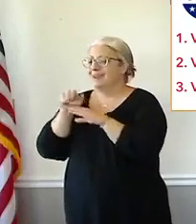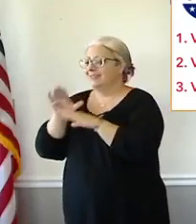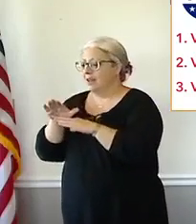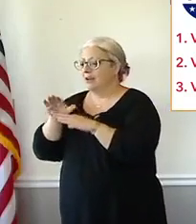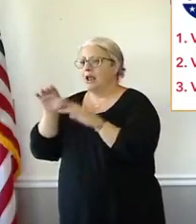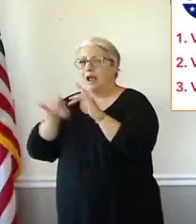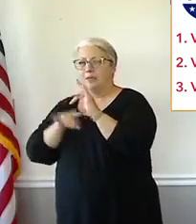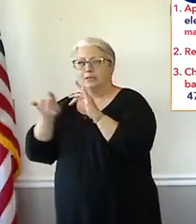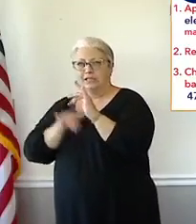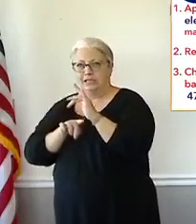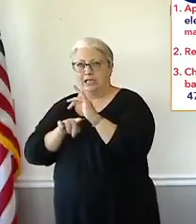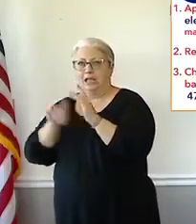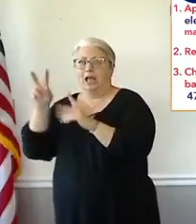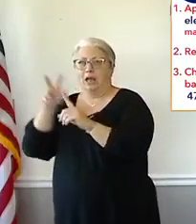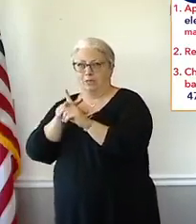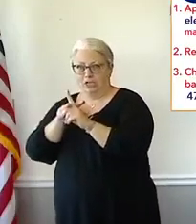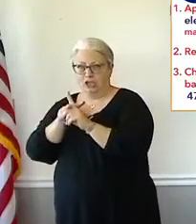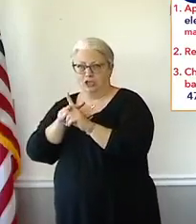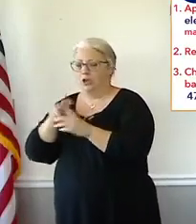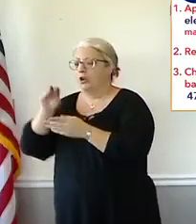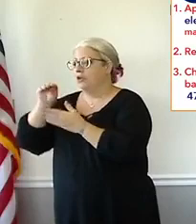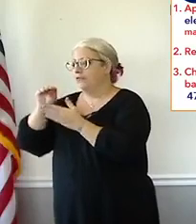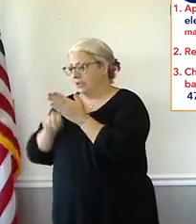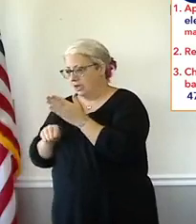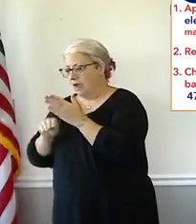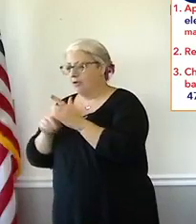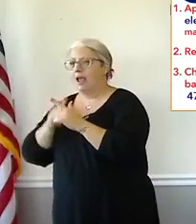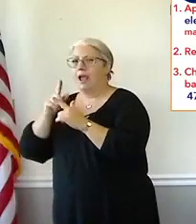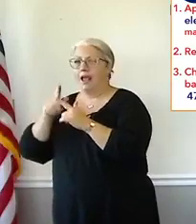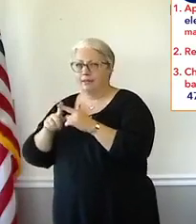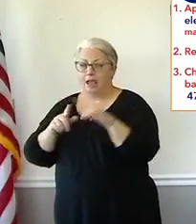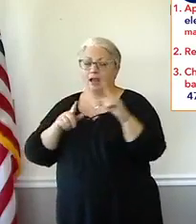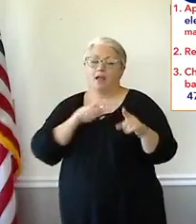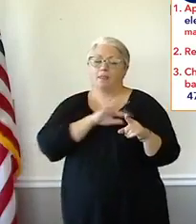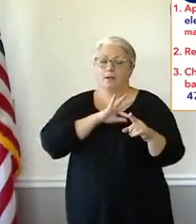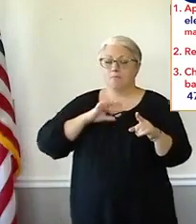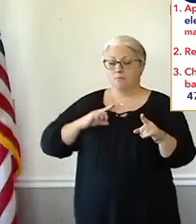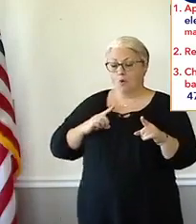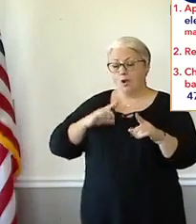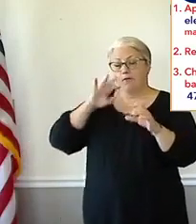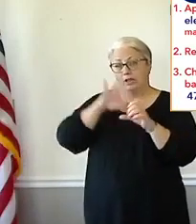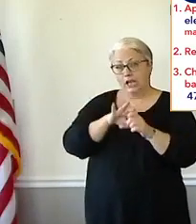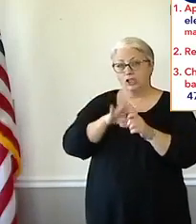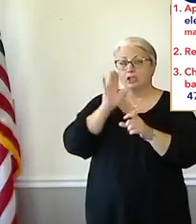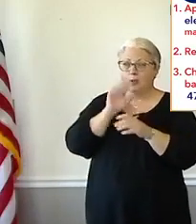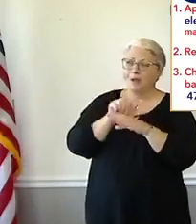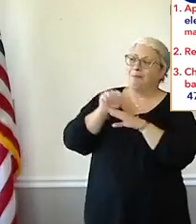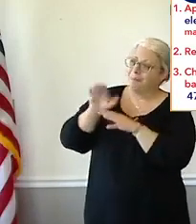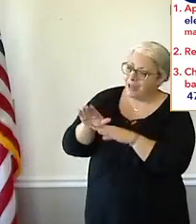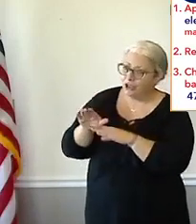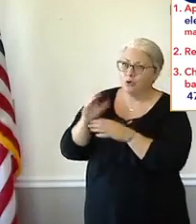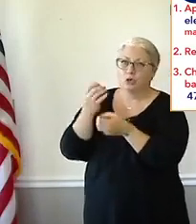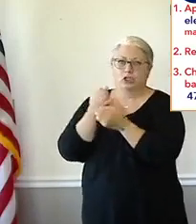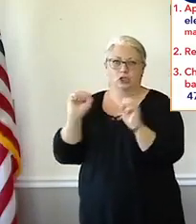ballot application, you complete it, and then the Board of Elections will mail you a secure ballot that you can then